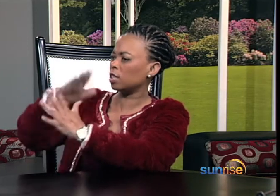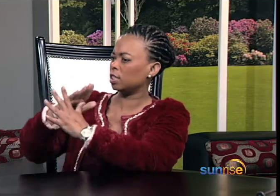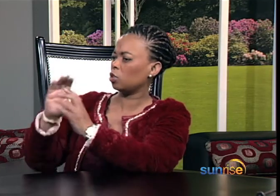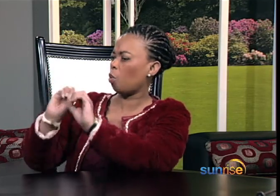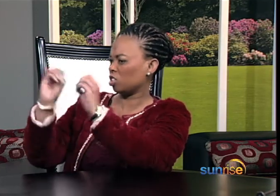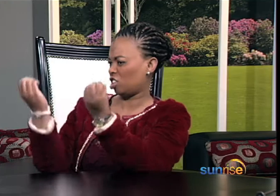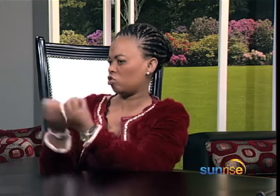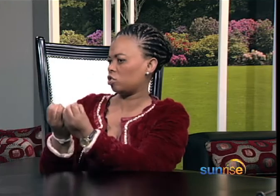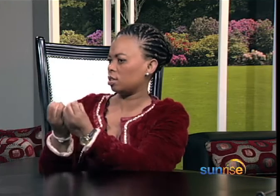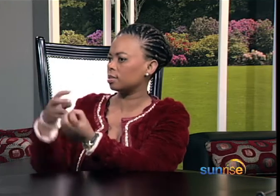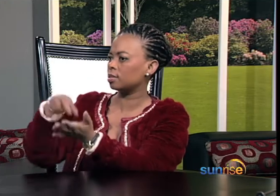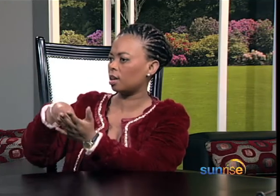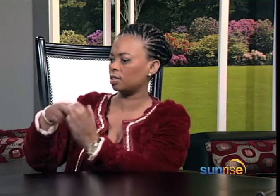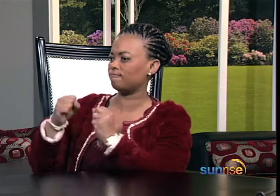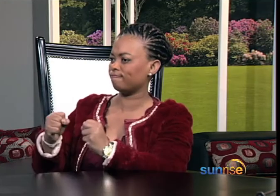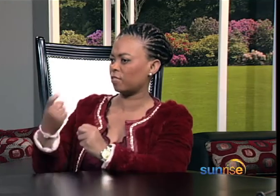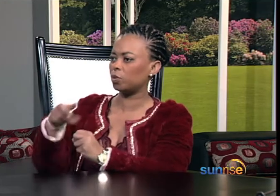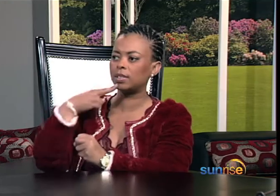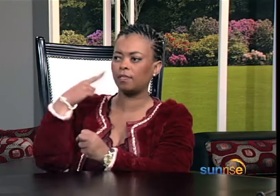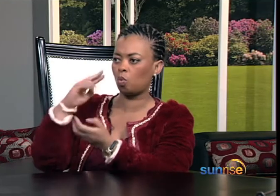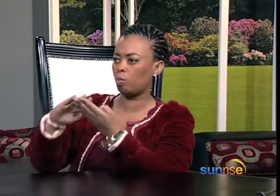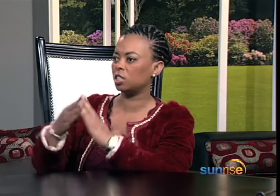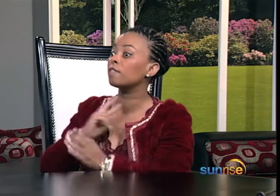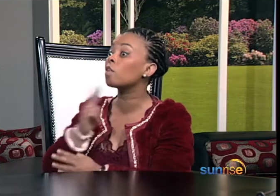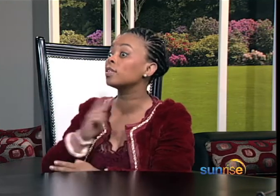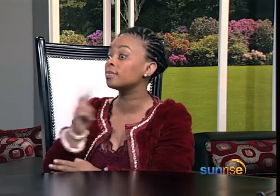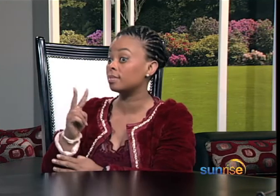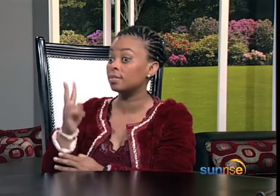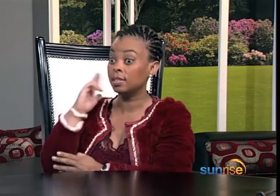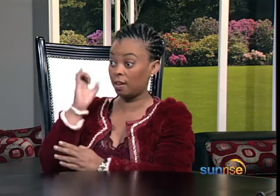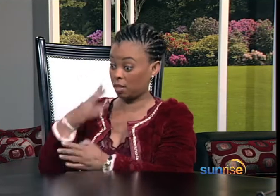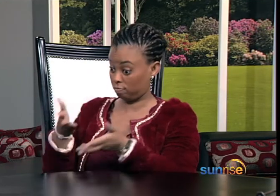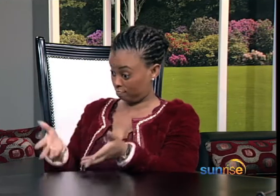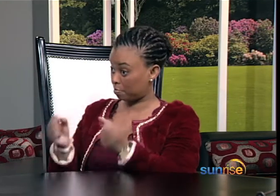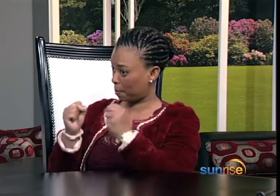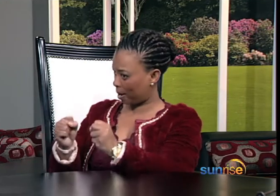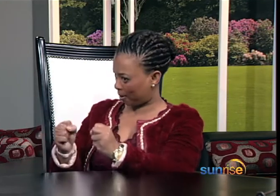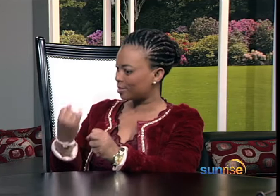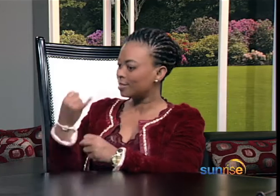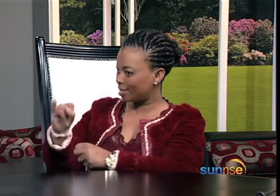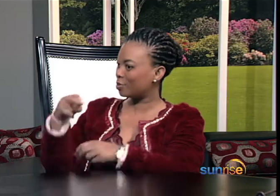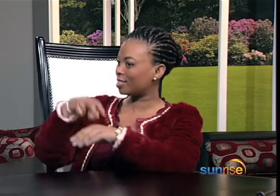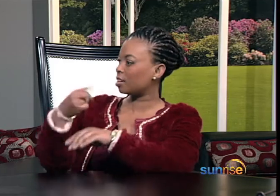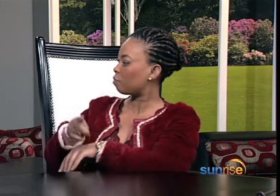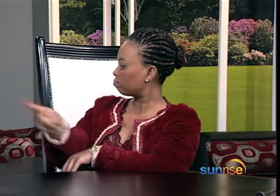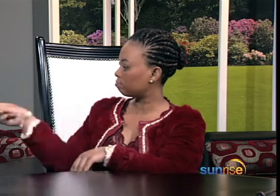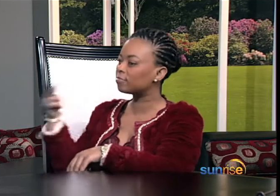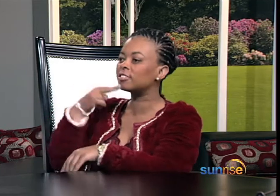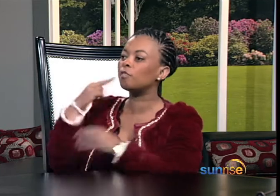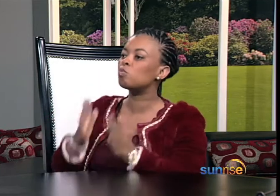lobbying and making sure that the priority of the organization is the deaf community, and the deaf community's voice is being represented,